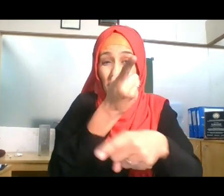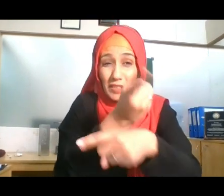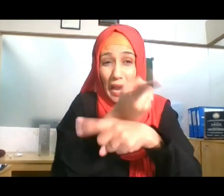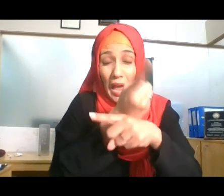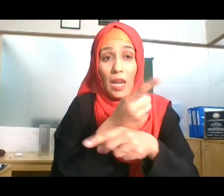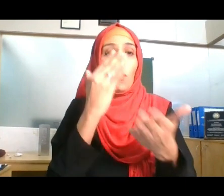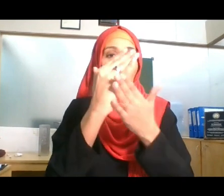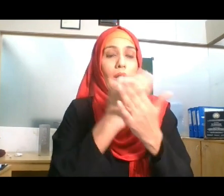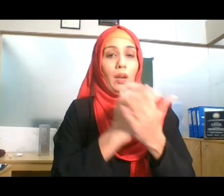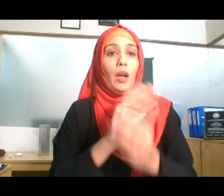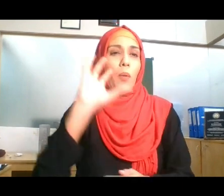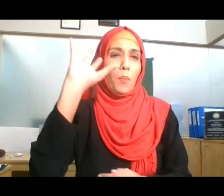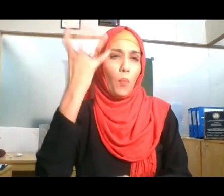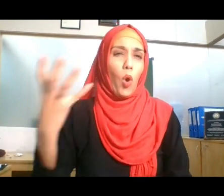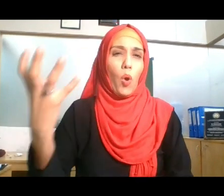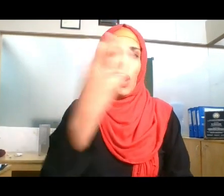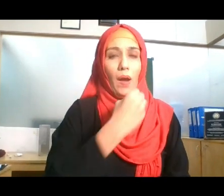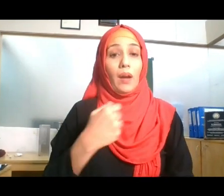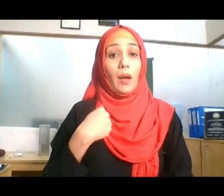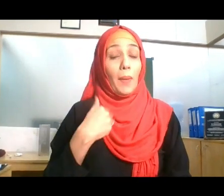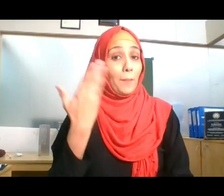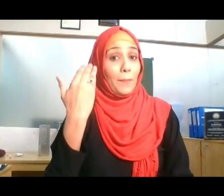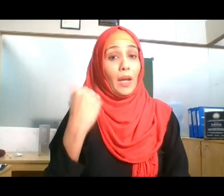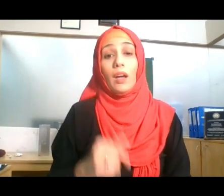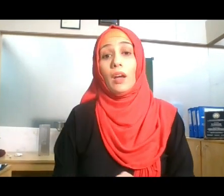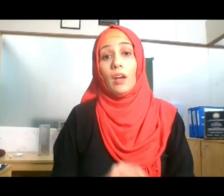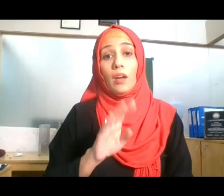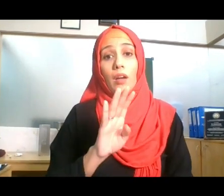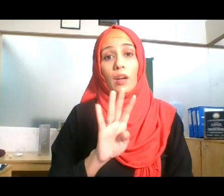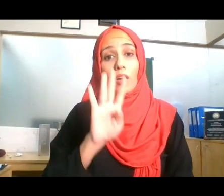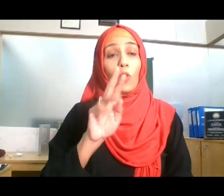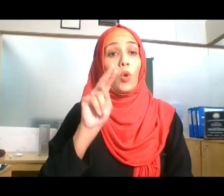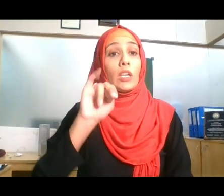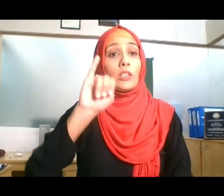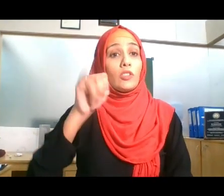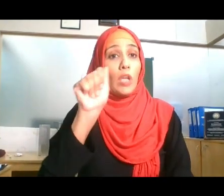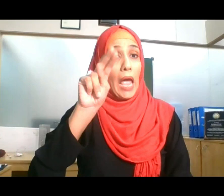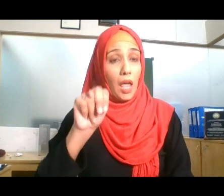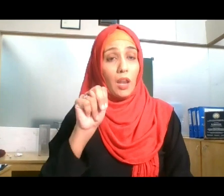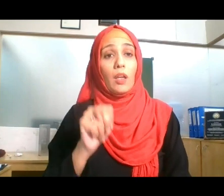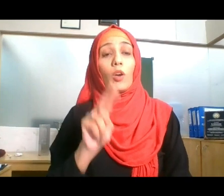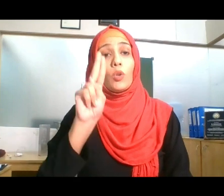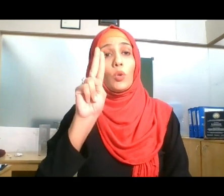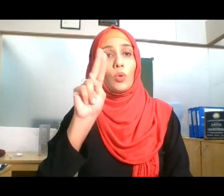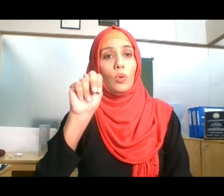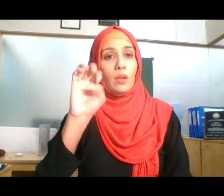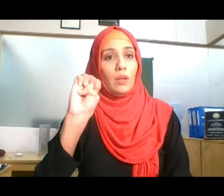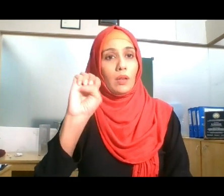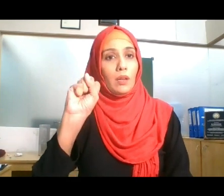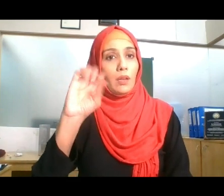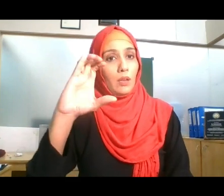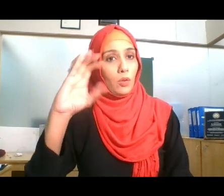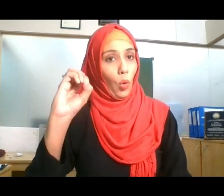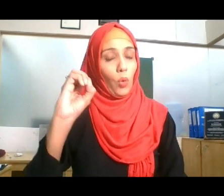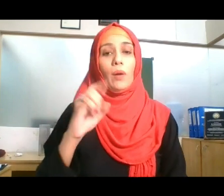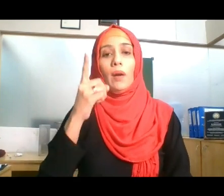Global Education Monitoring Report that we did for GEM UNESCO with the Federal